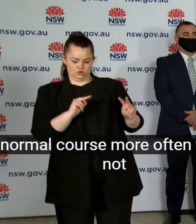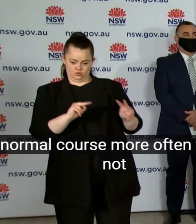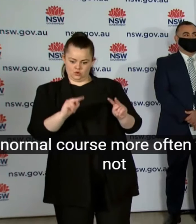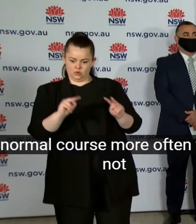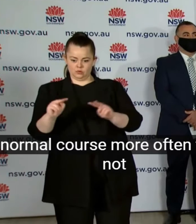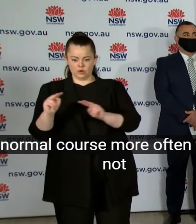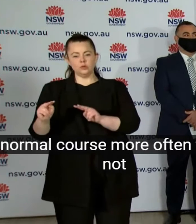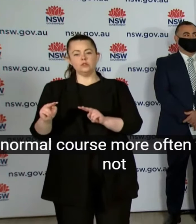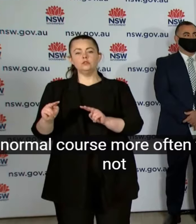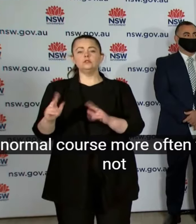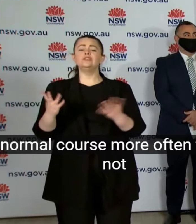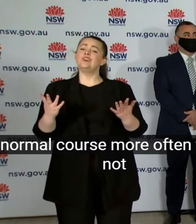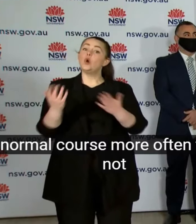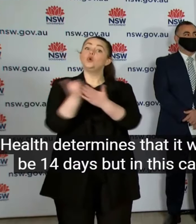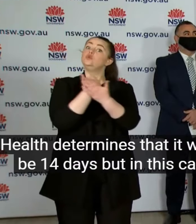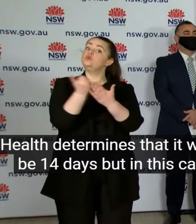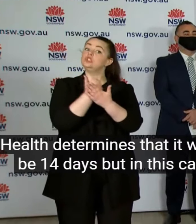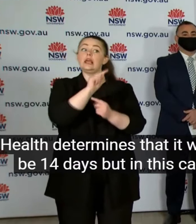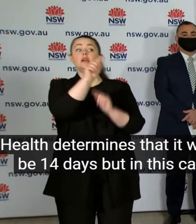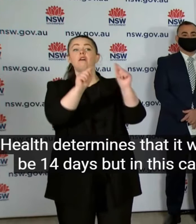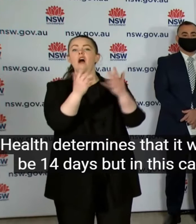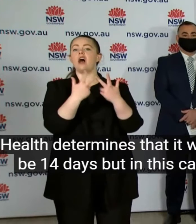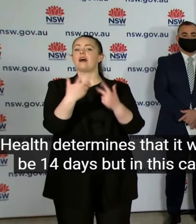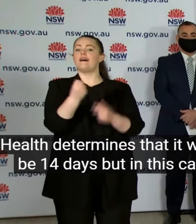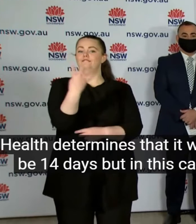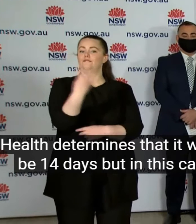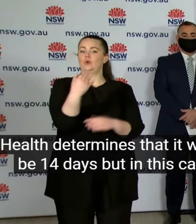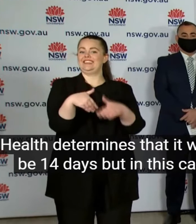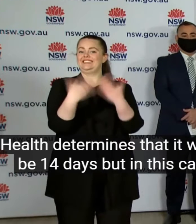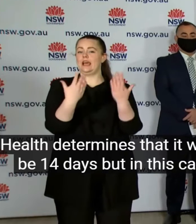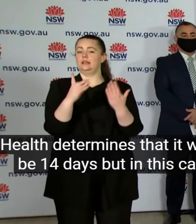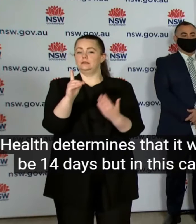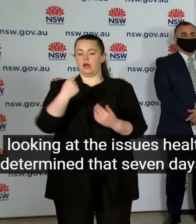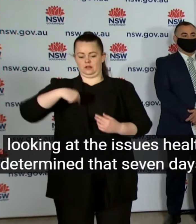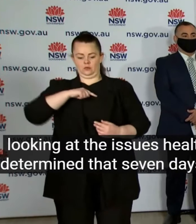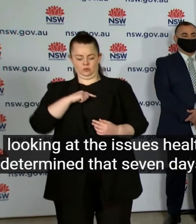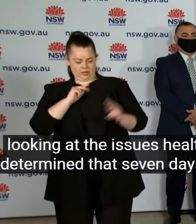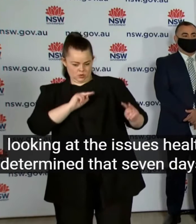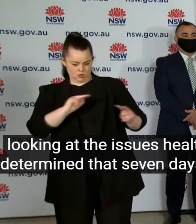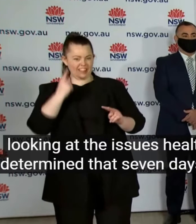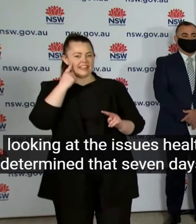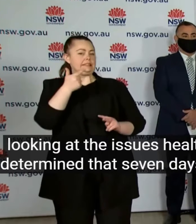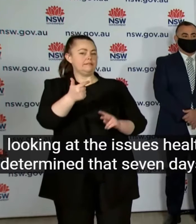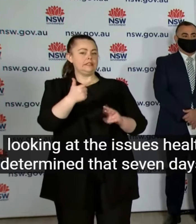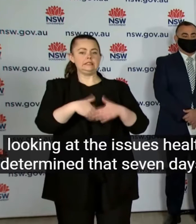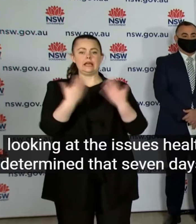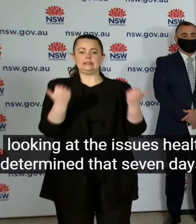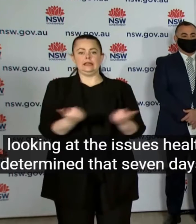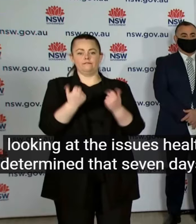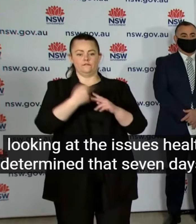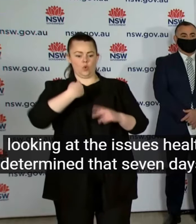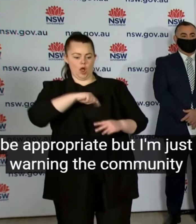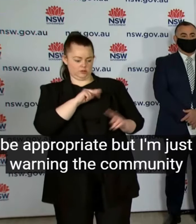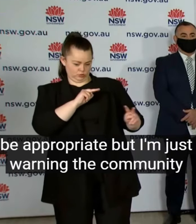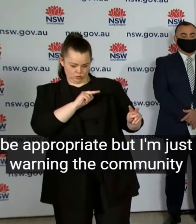be 14 days, but in this case, looking at the issues, health has determined that 7 days will be appropriate, but I'm just warning the community